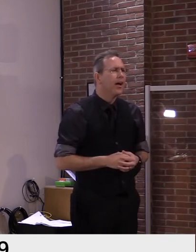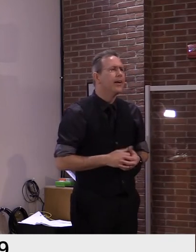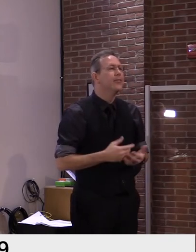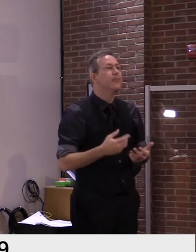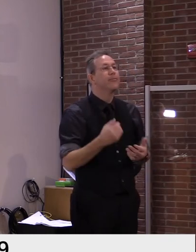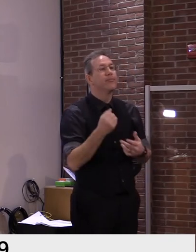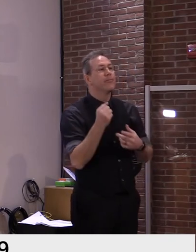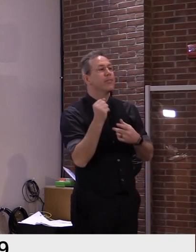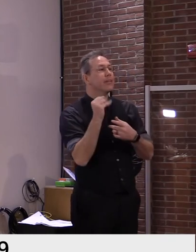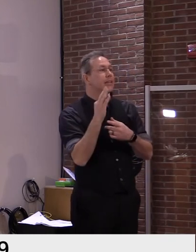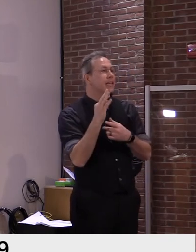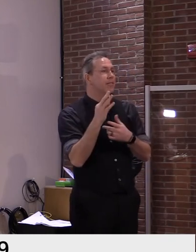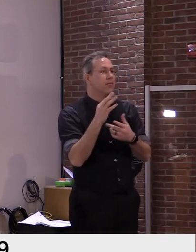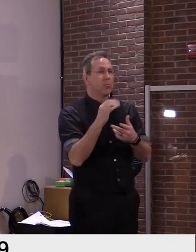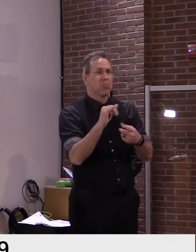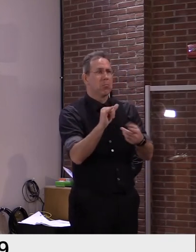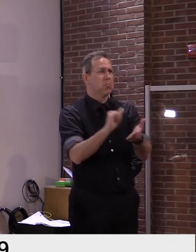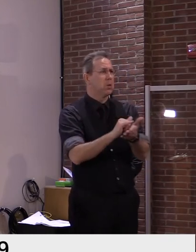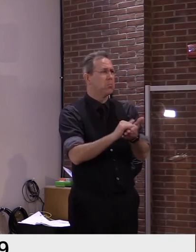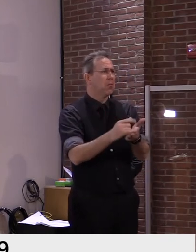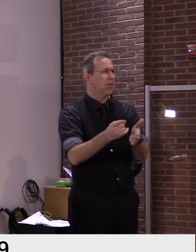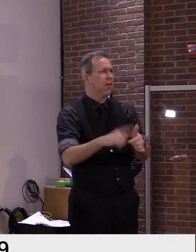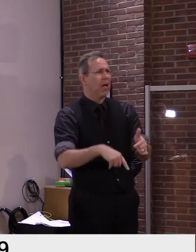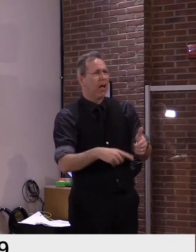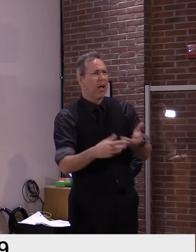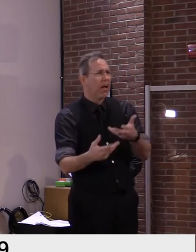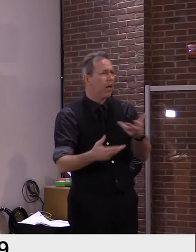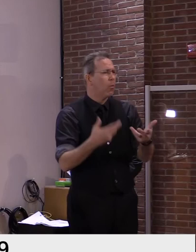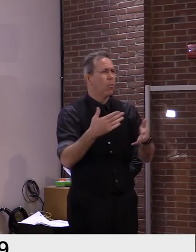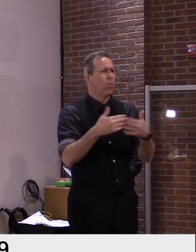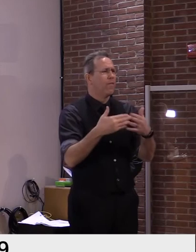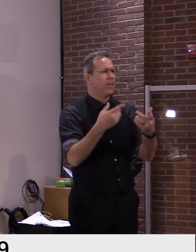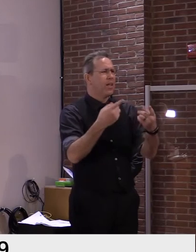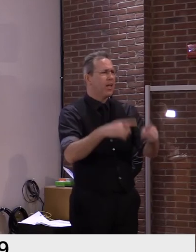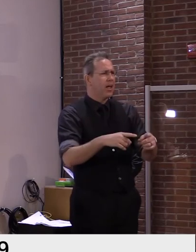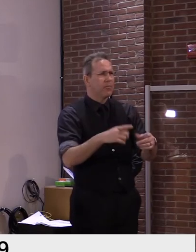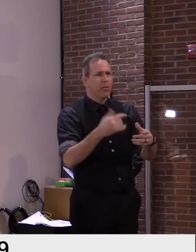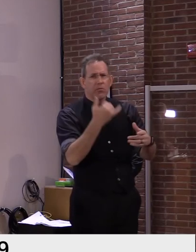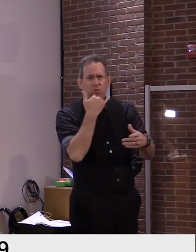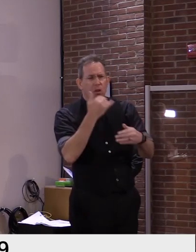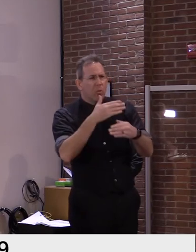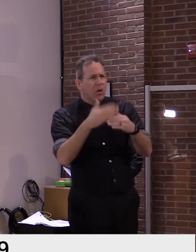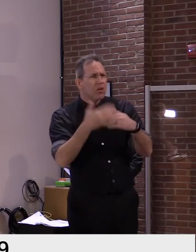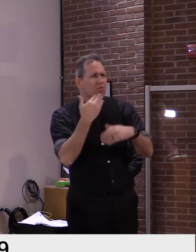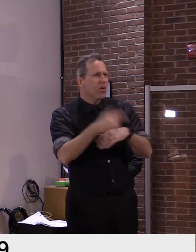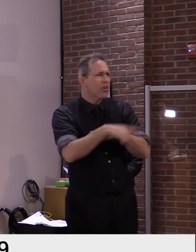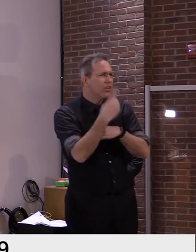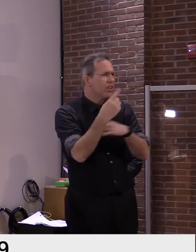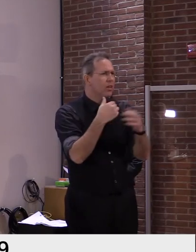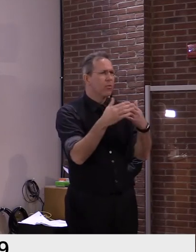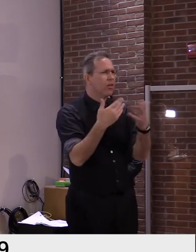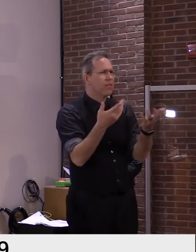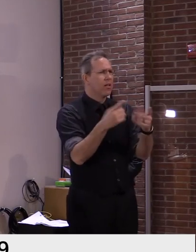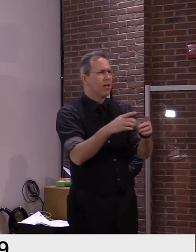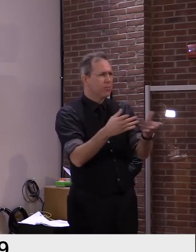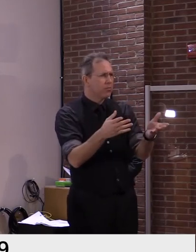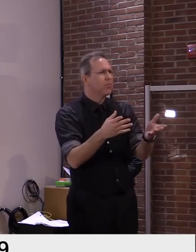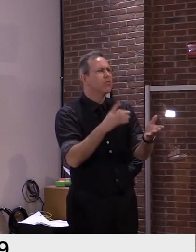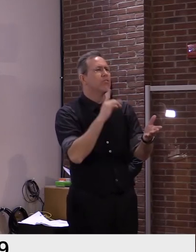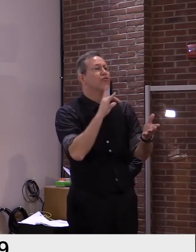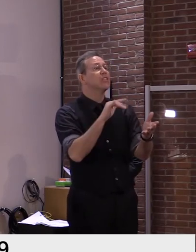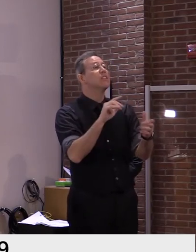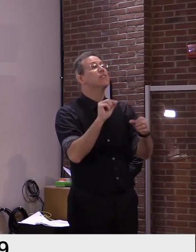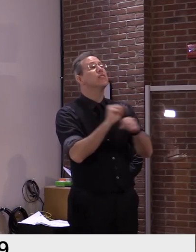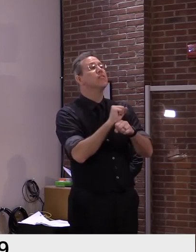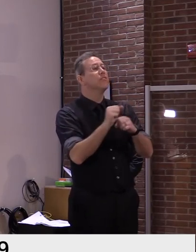fall on a weekend when they're not around or what have you. So the reality is, you want people to